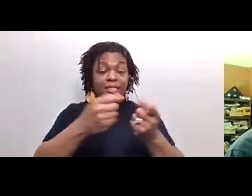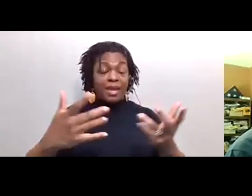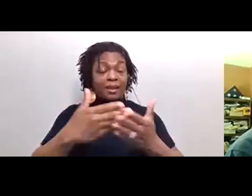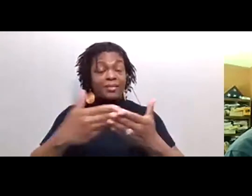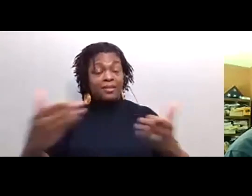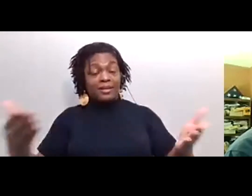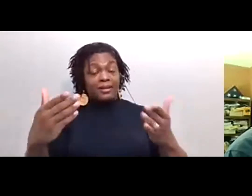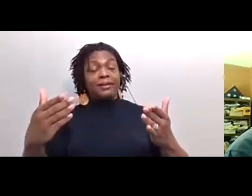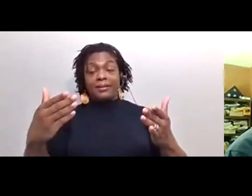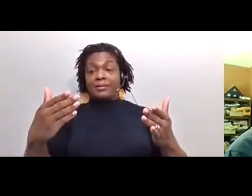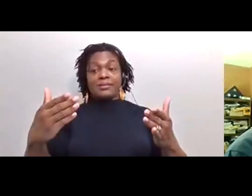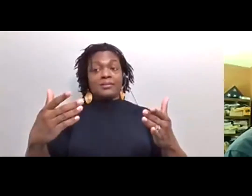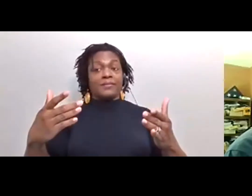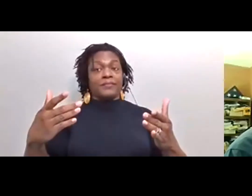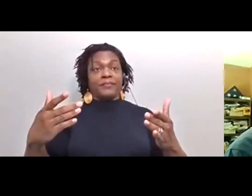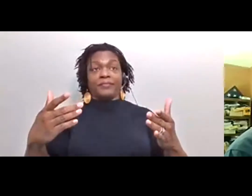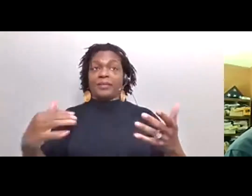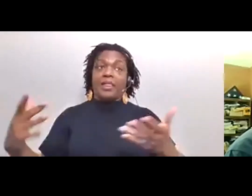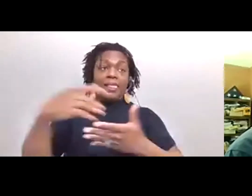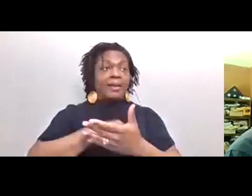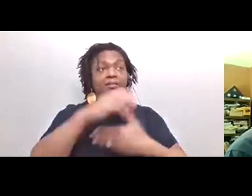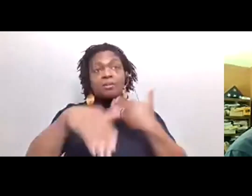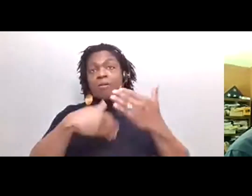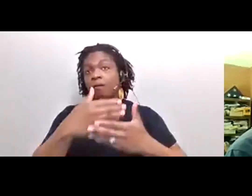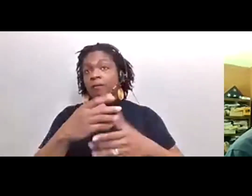simultaneously collects all kinds of data, and then